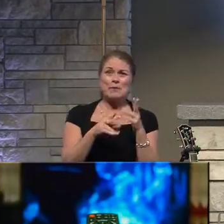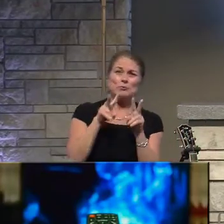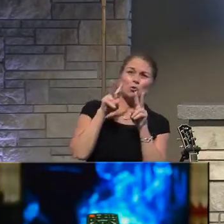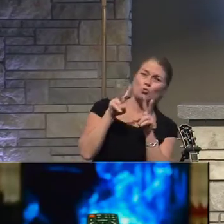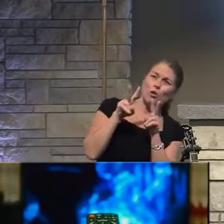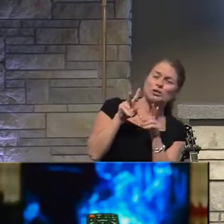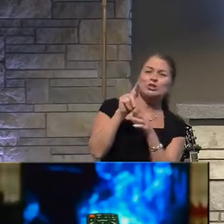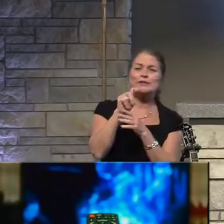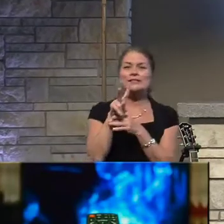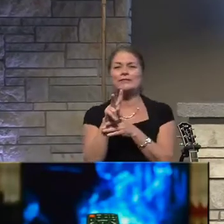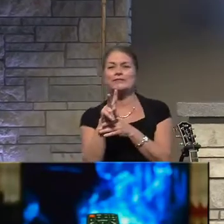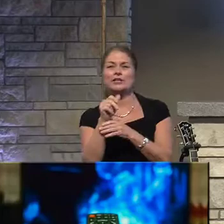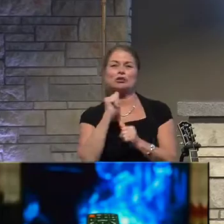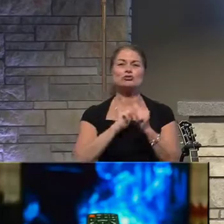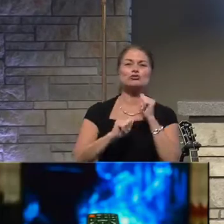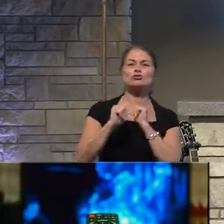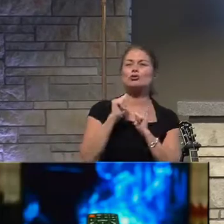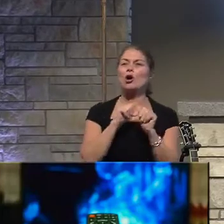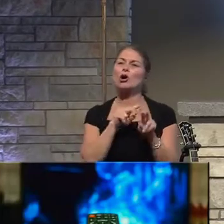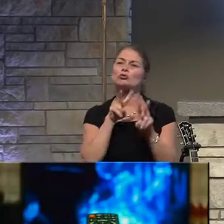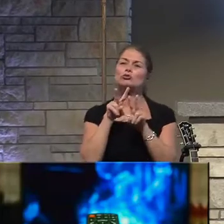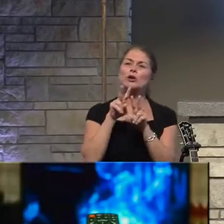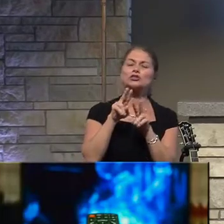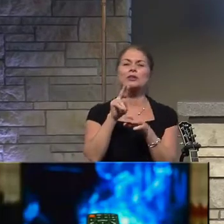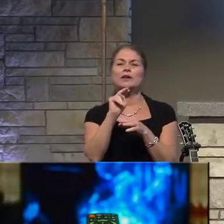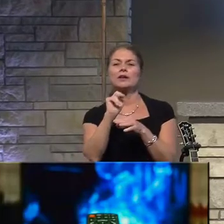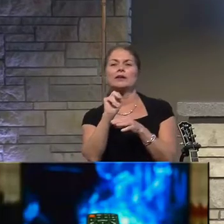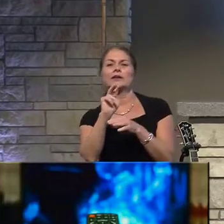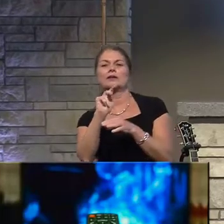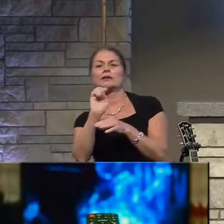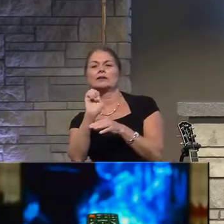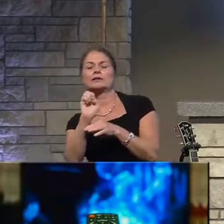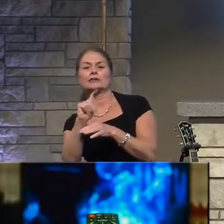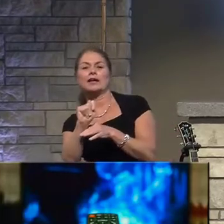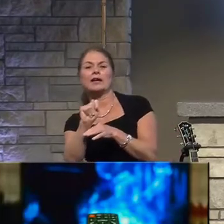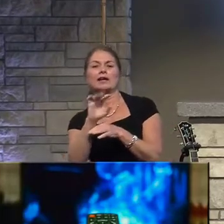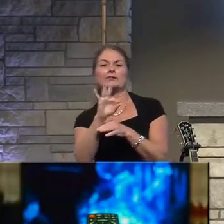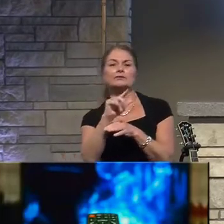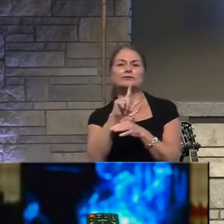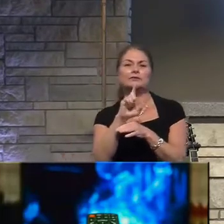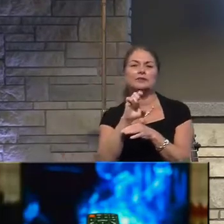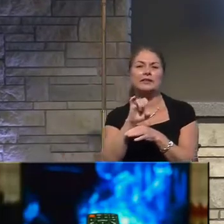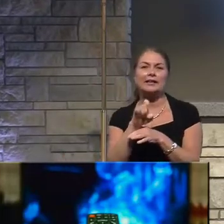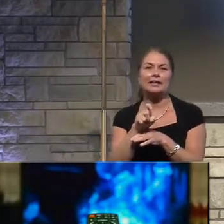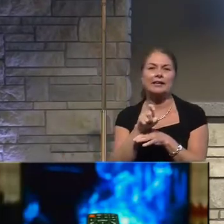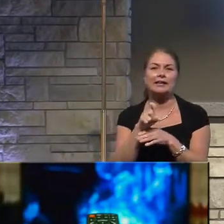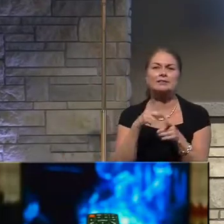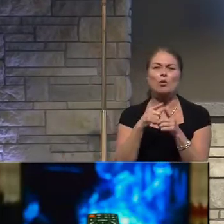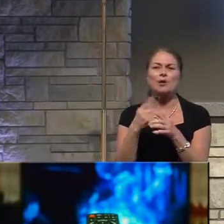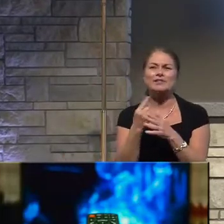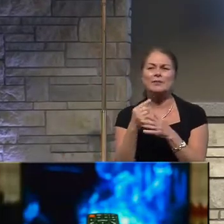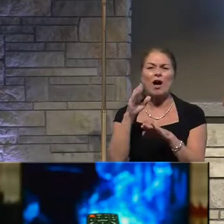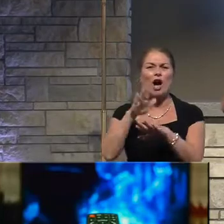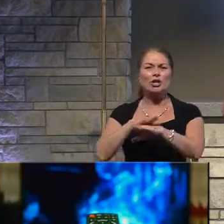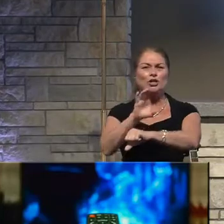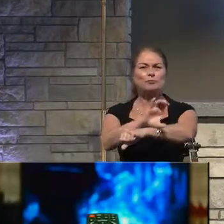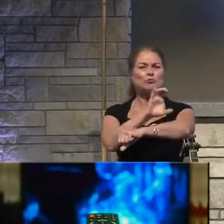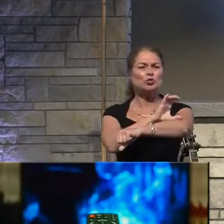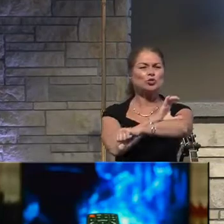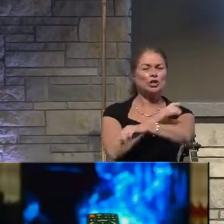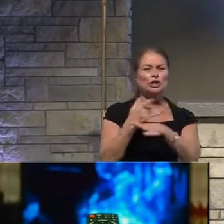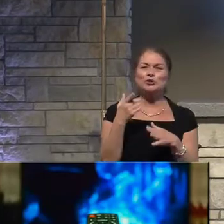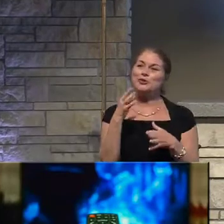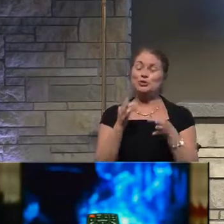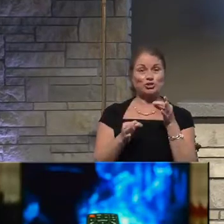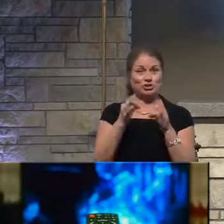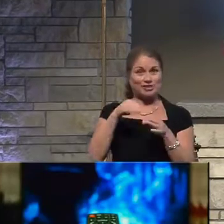television shows as you're binge-watching Netflix, or you got something on the computer screen, and you can justify it, and you can rationalize it in